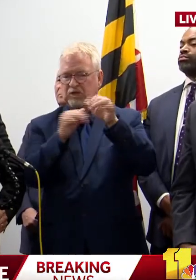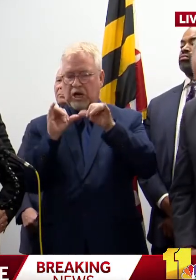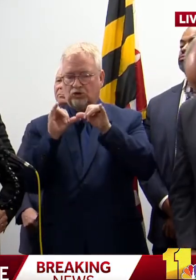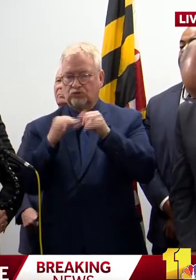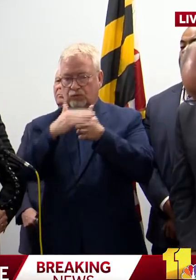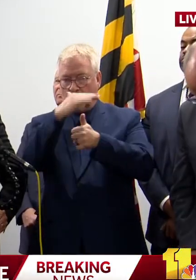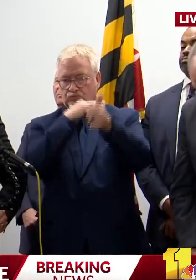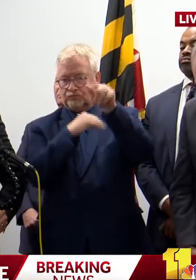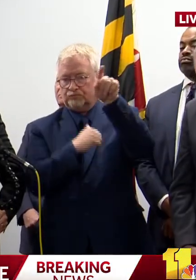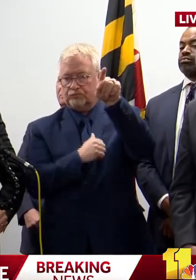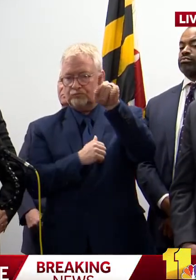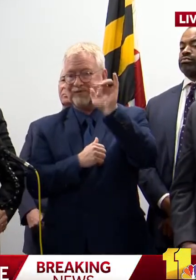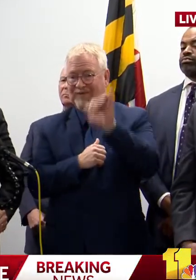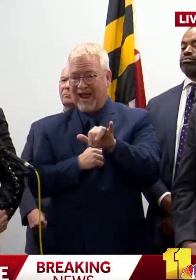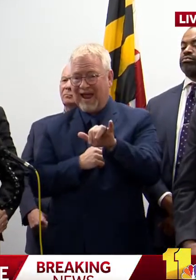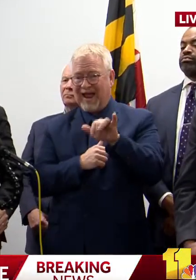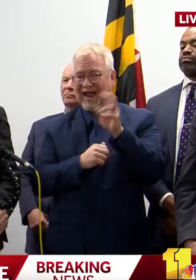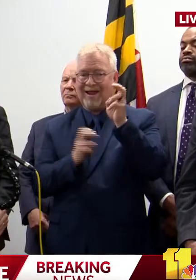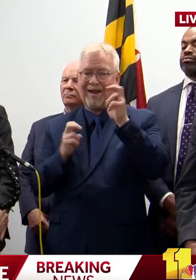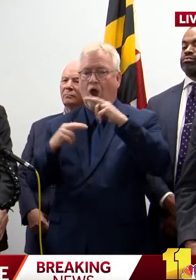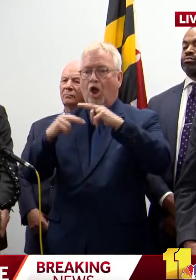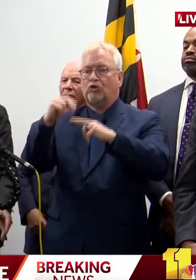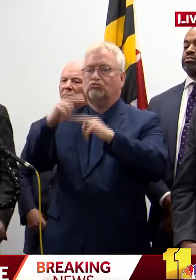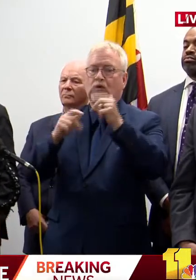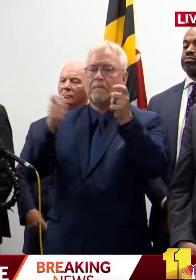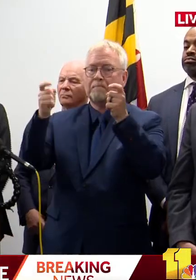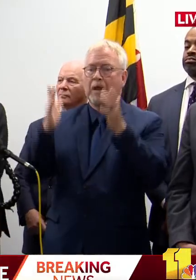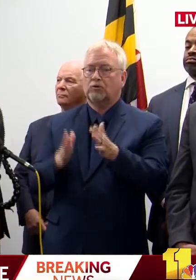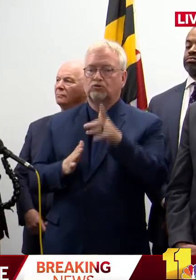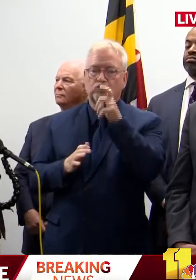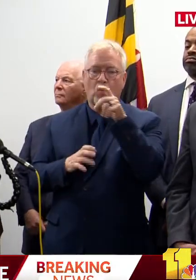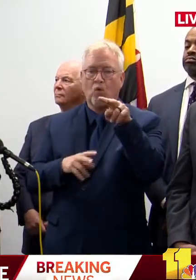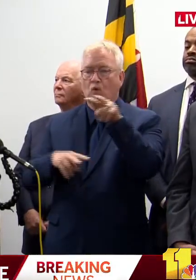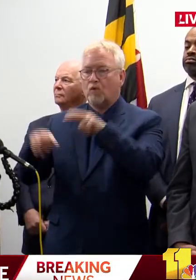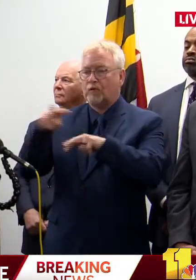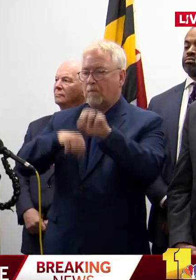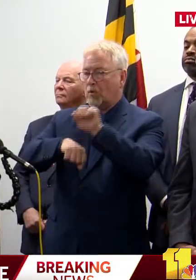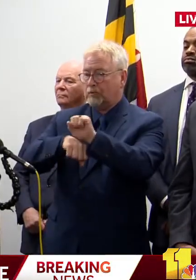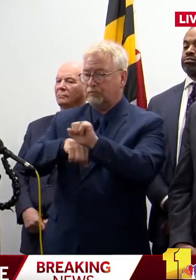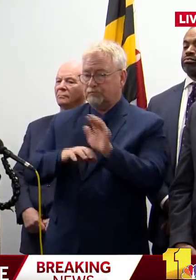the construction manager overseeing the work. And what about the engine question?